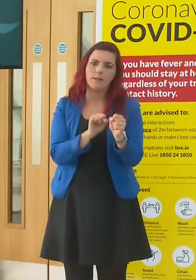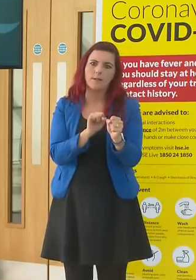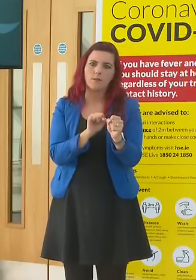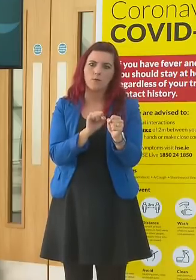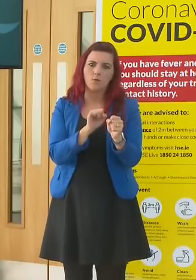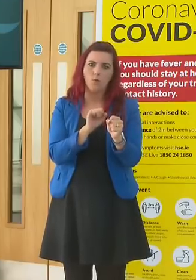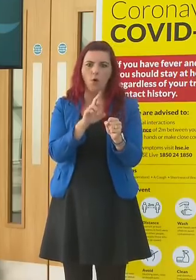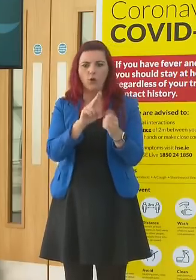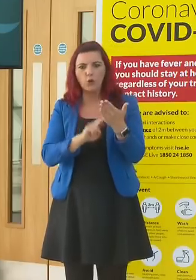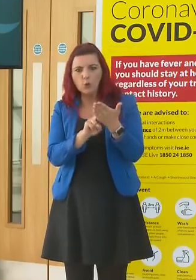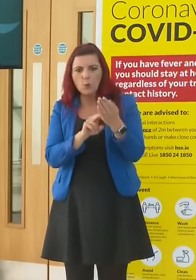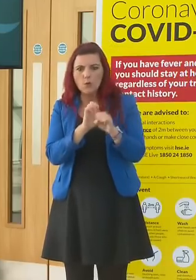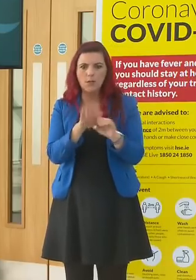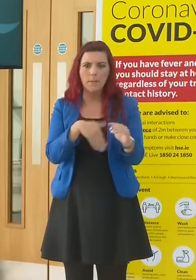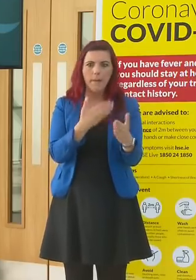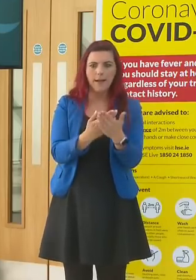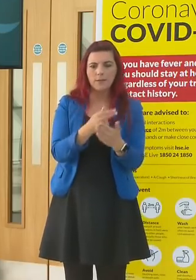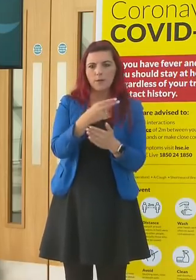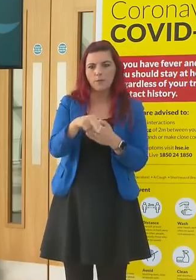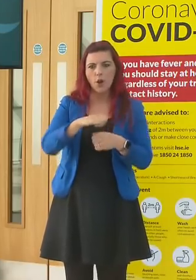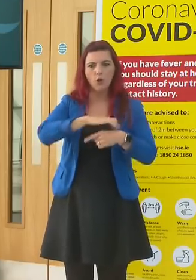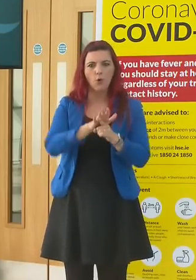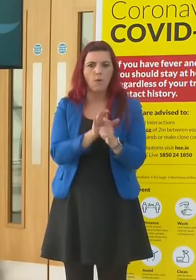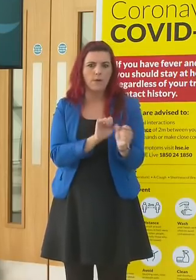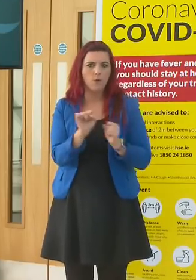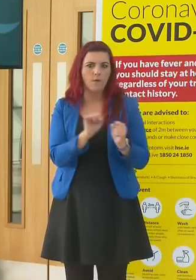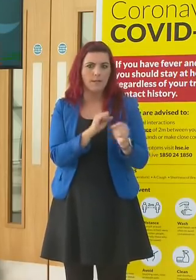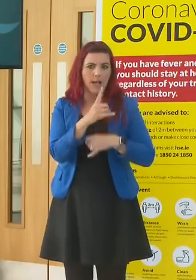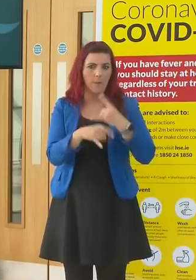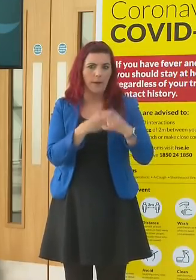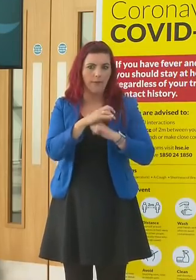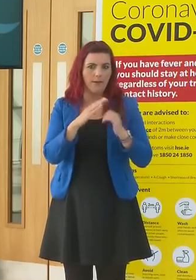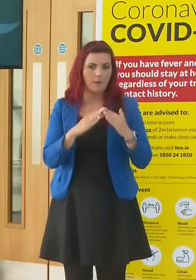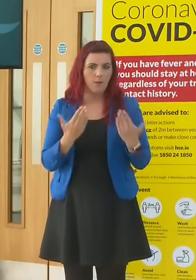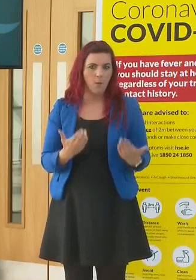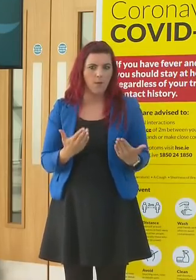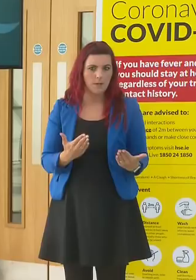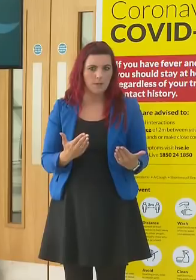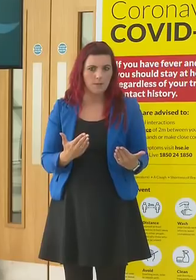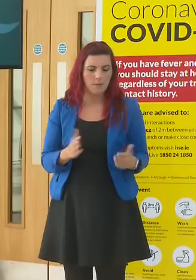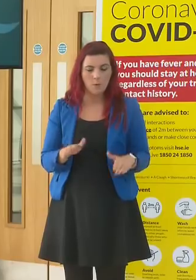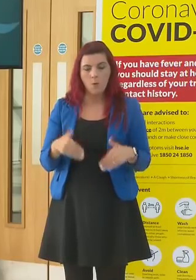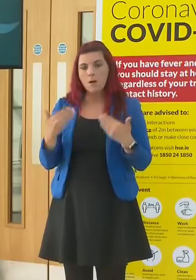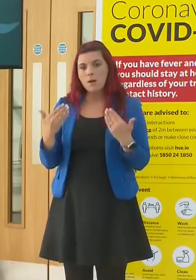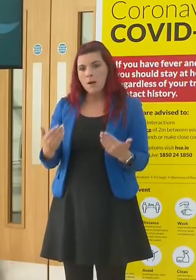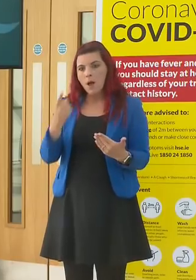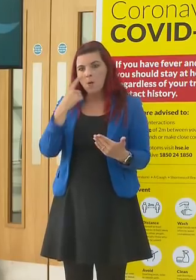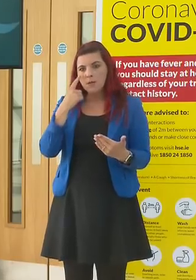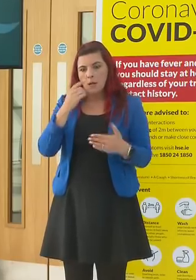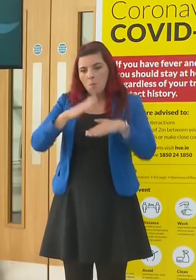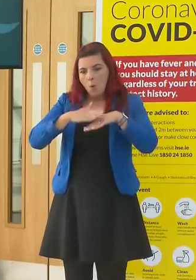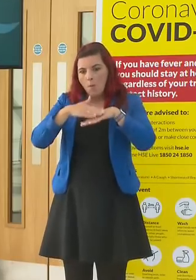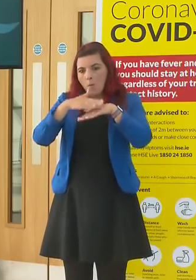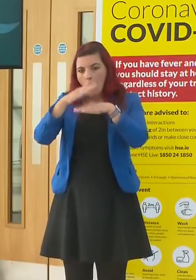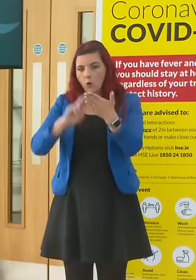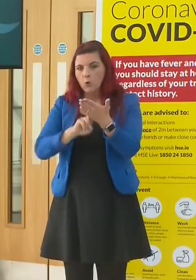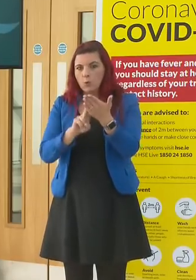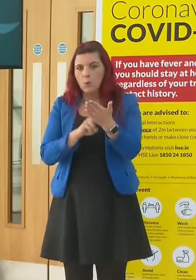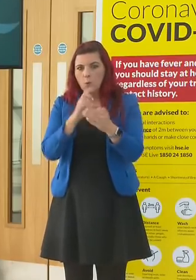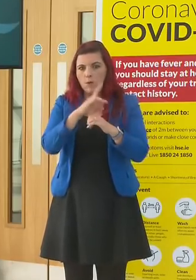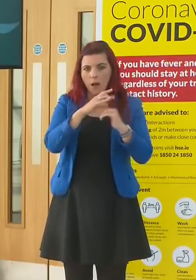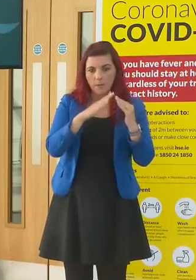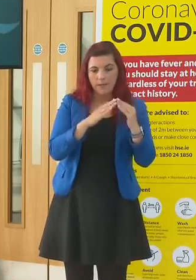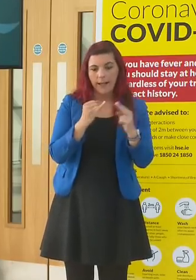for non-COVID services now coming back on our acute hospital system. So we're now seeing increasing levels of occupancy both